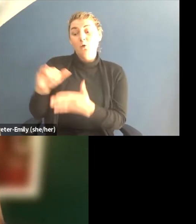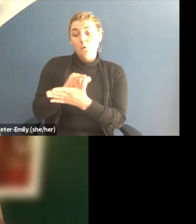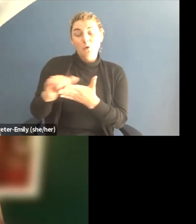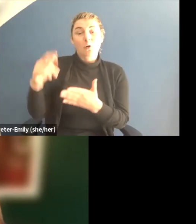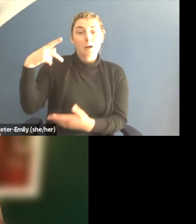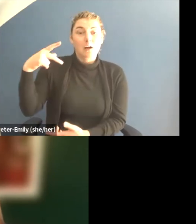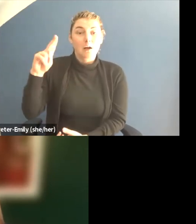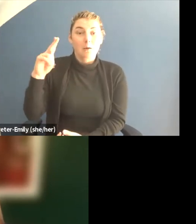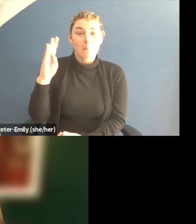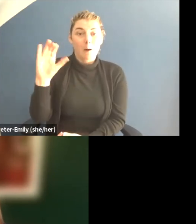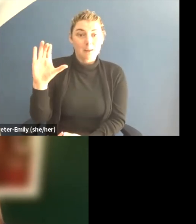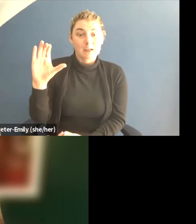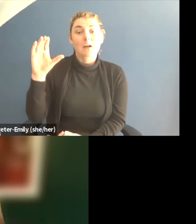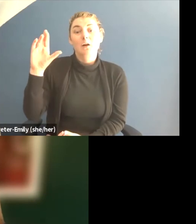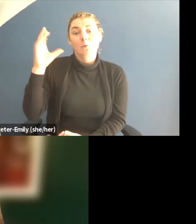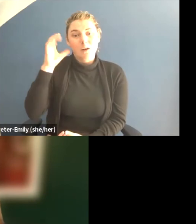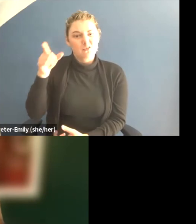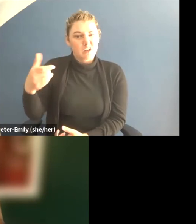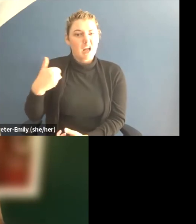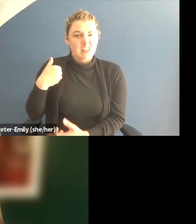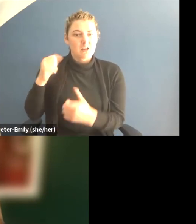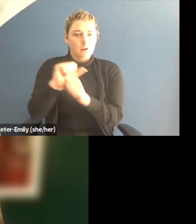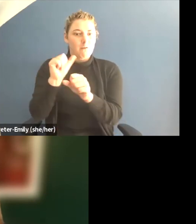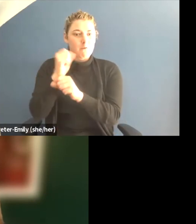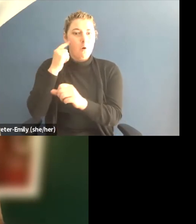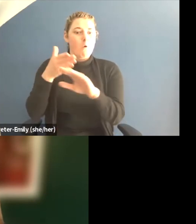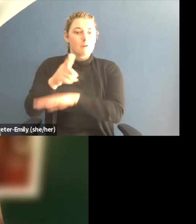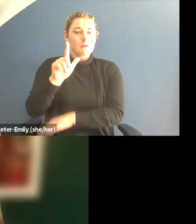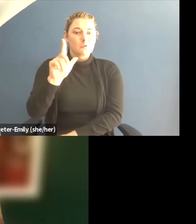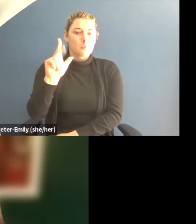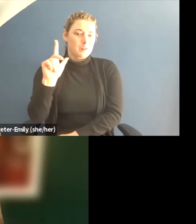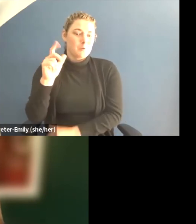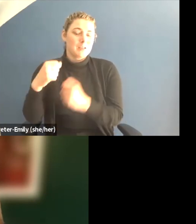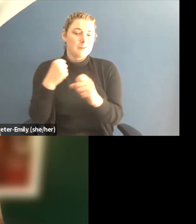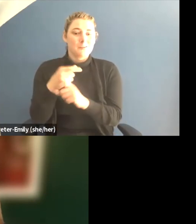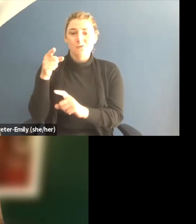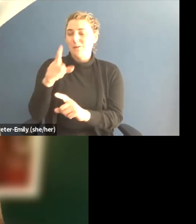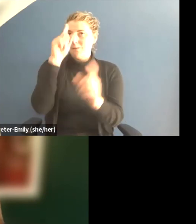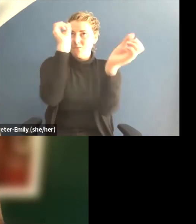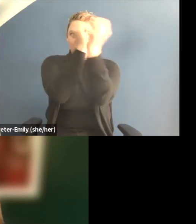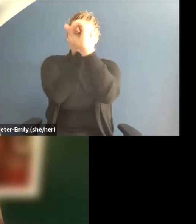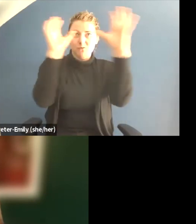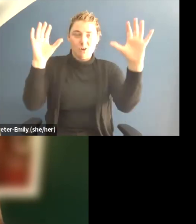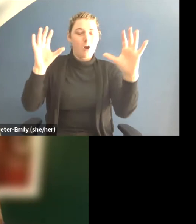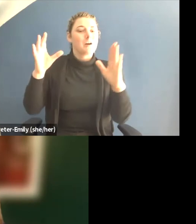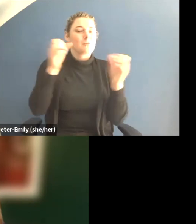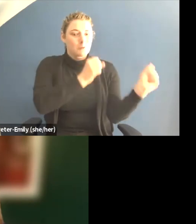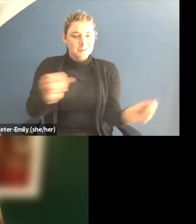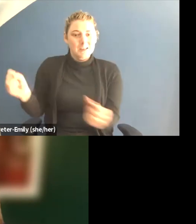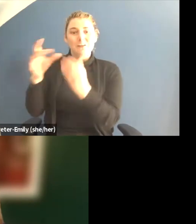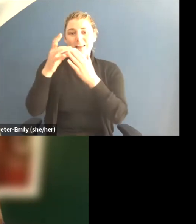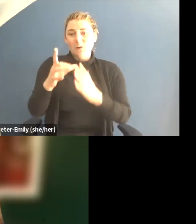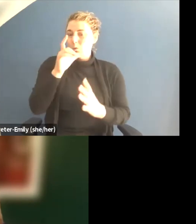position that she held for 23 years. Ms. Walker is a visionary, mission-oriented, and strategic leader who spearheaded